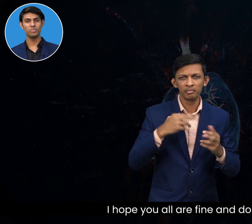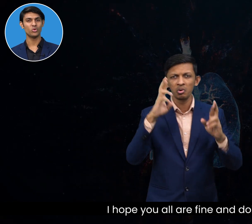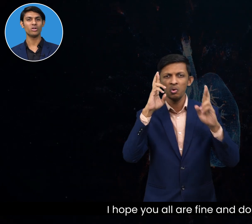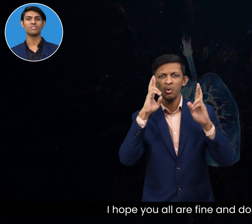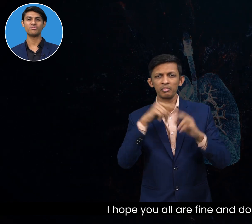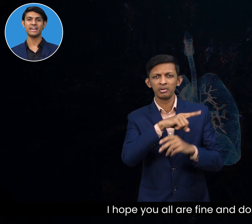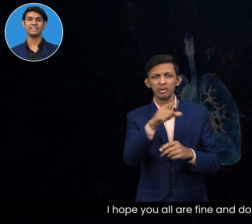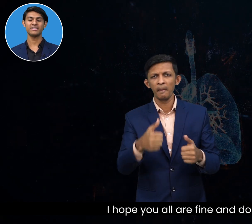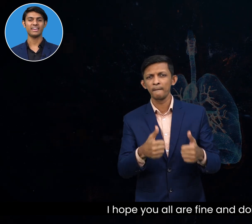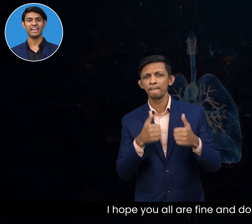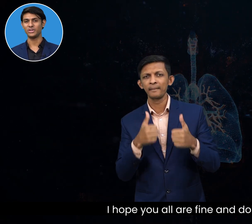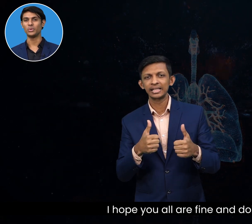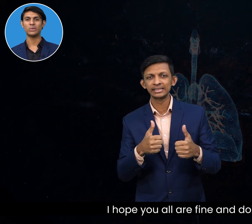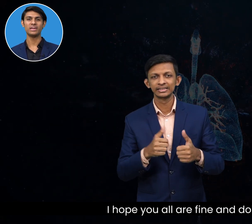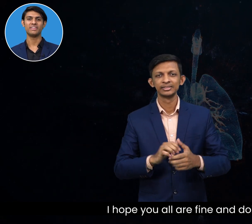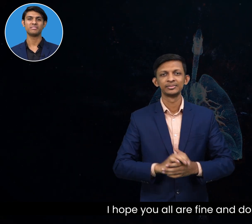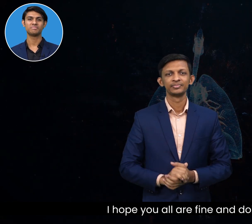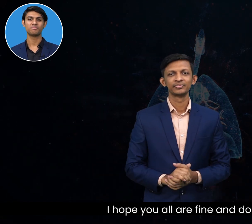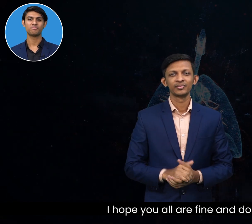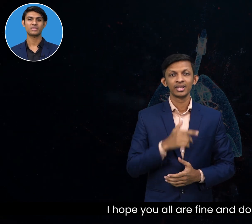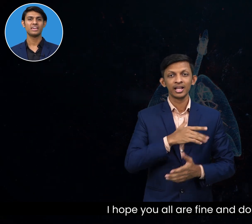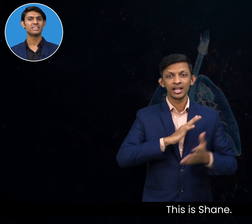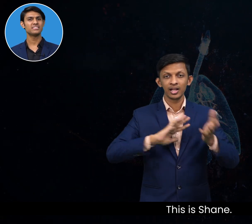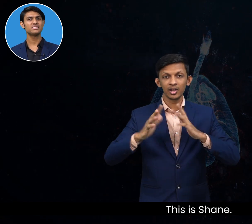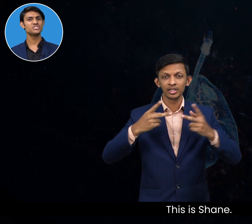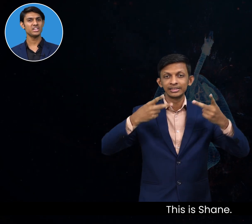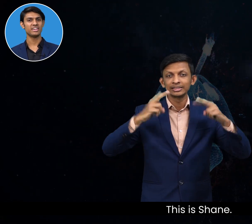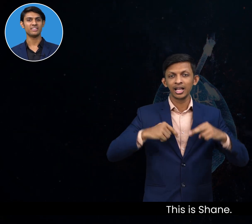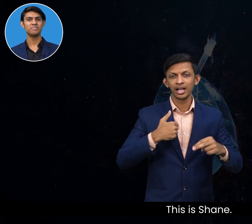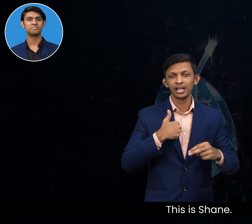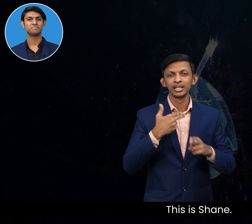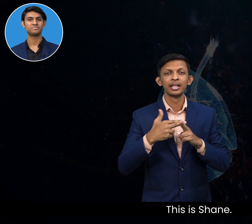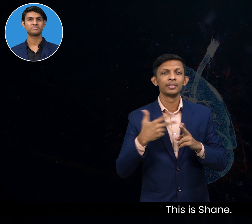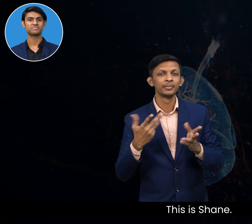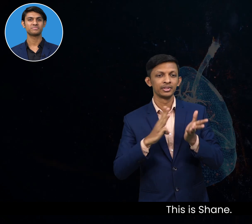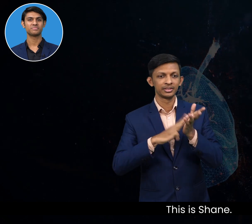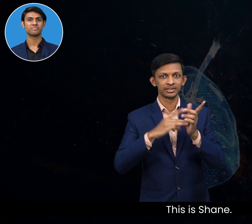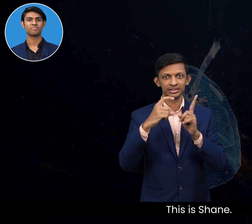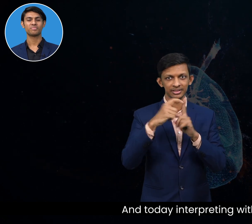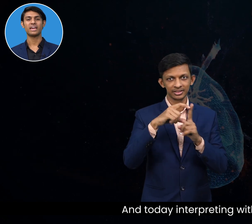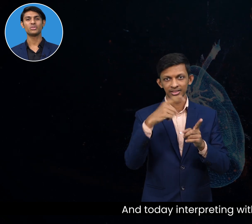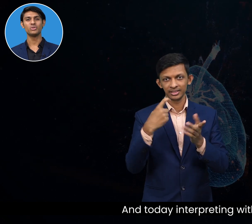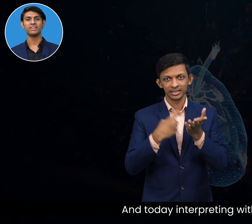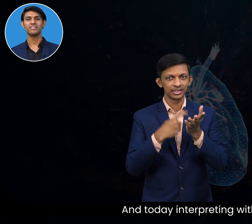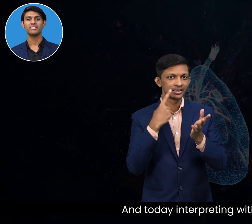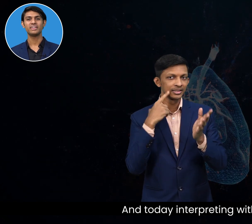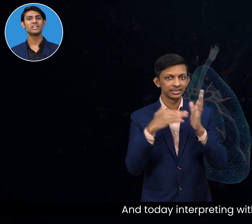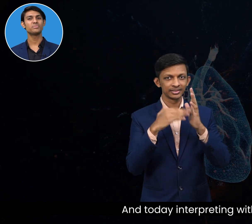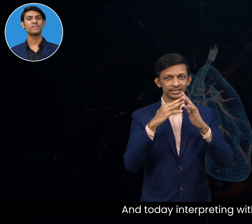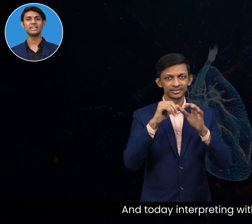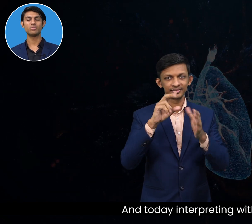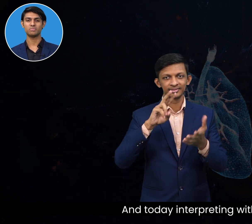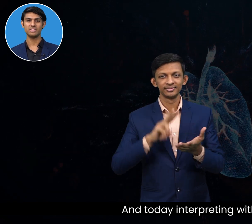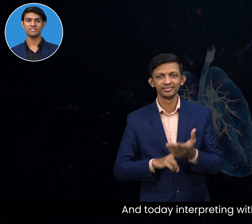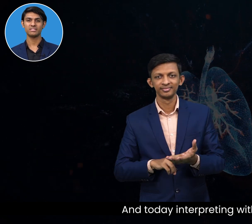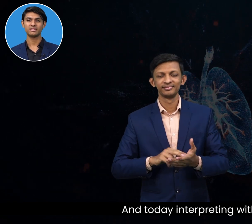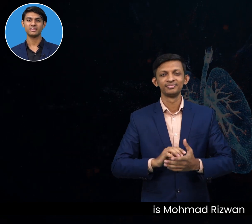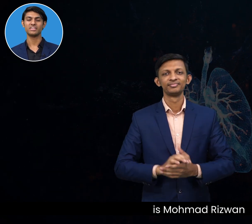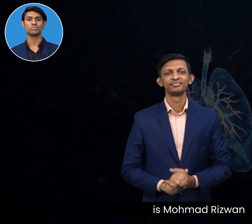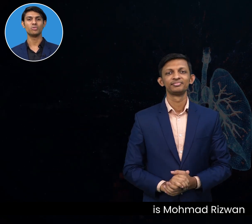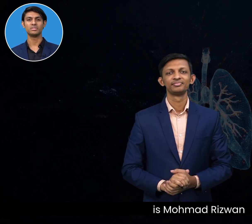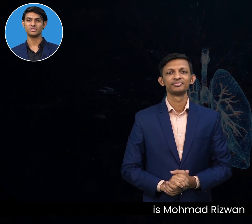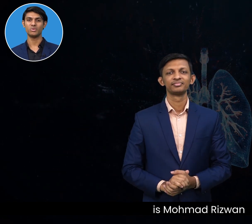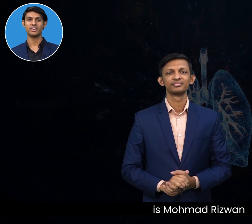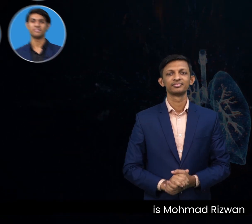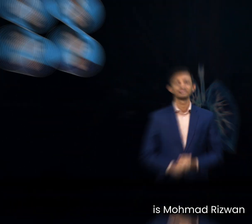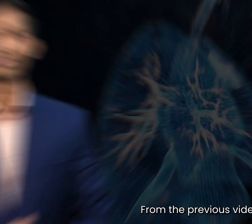I hope you all are fine and doing well. This is Shane and today interpreting with me